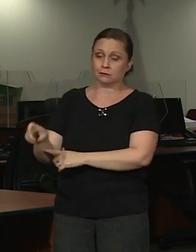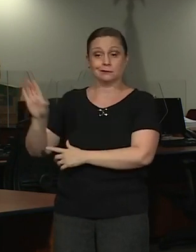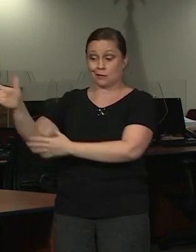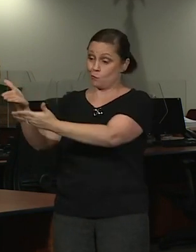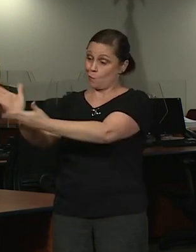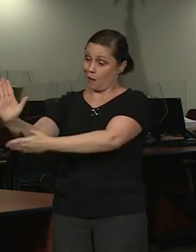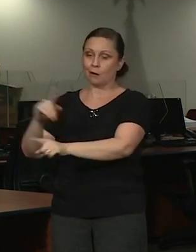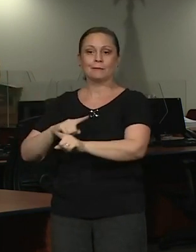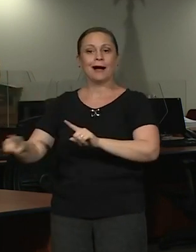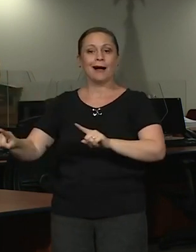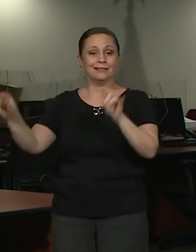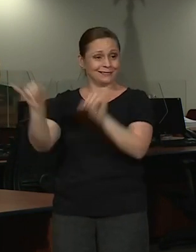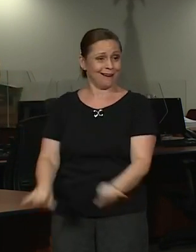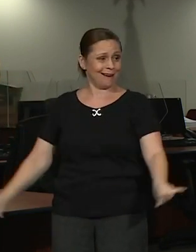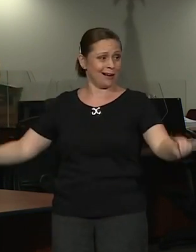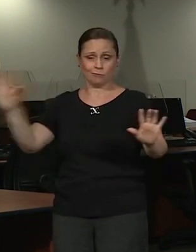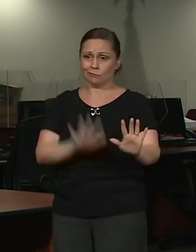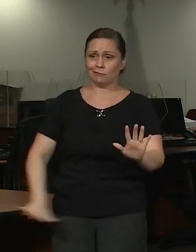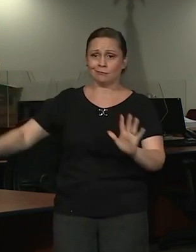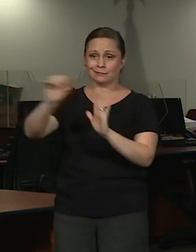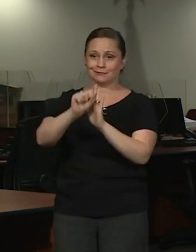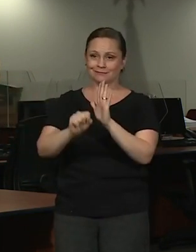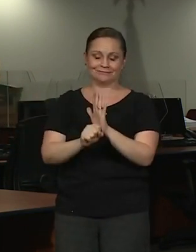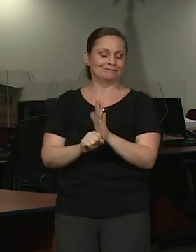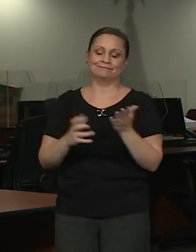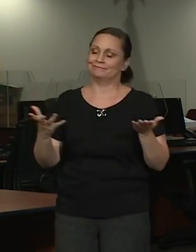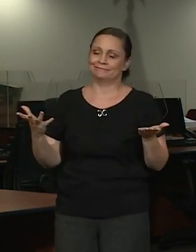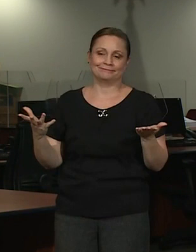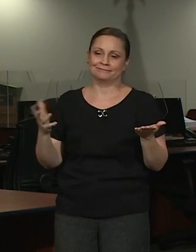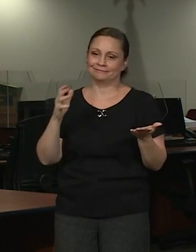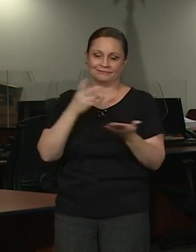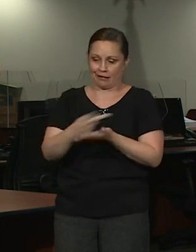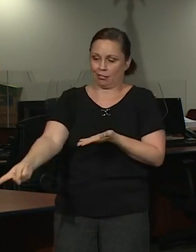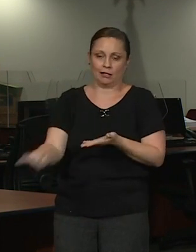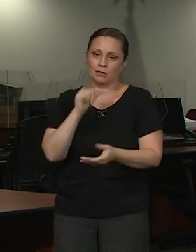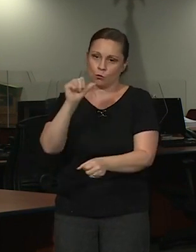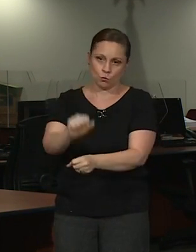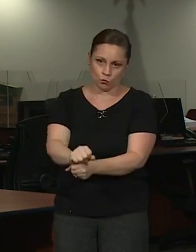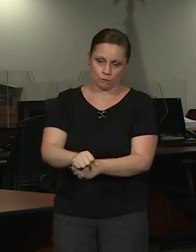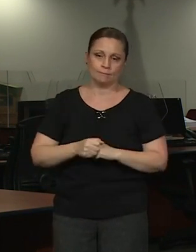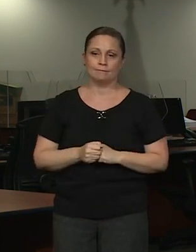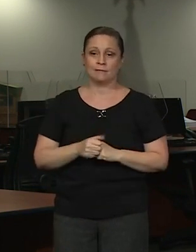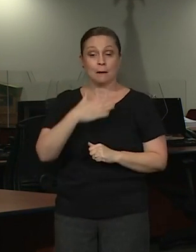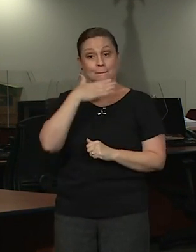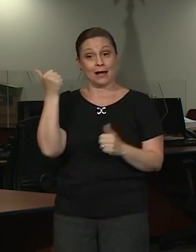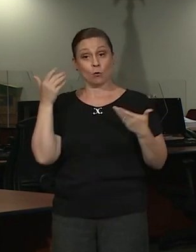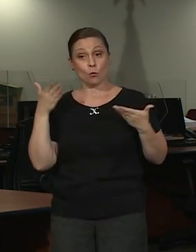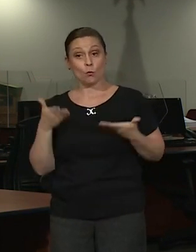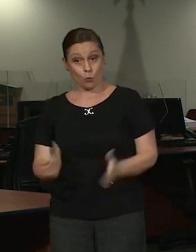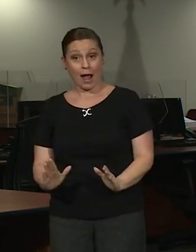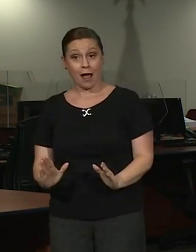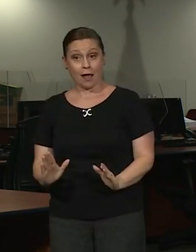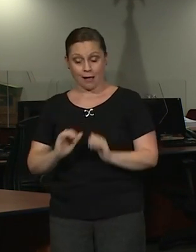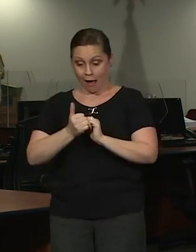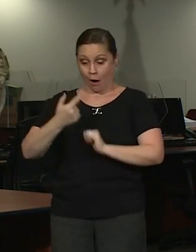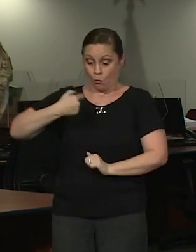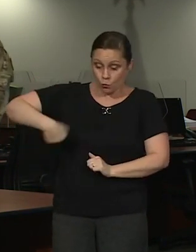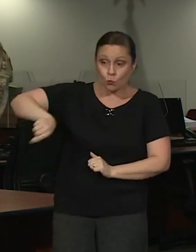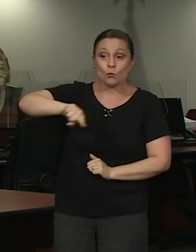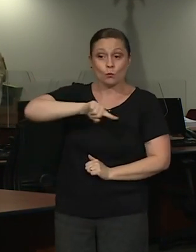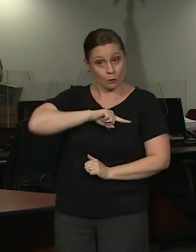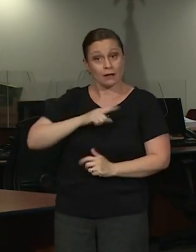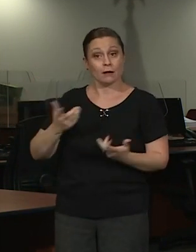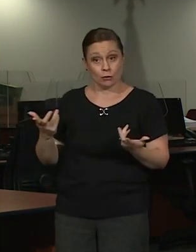statewide mandate is not the right way to do it. The better way, and the way that we're doing it, is one that is within the law and